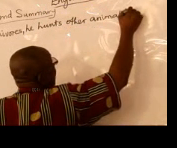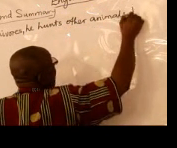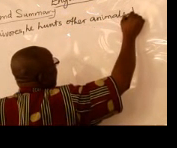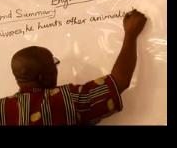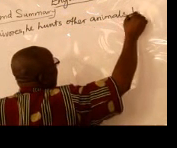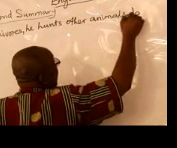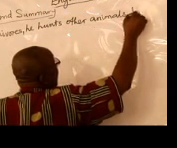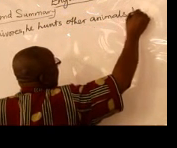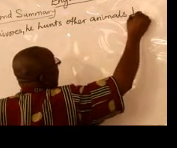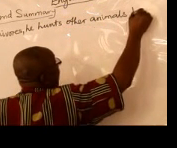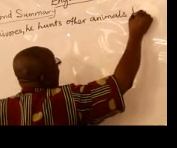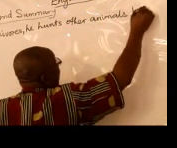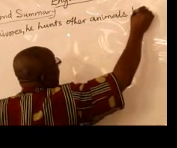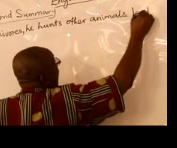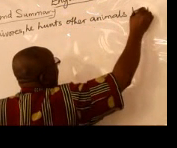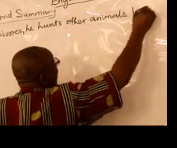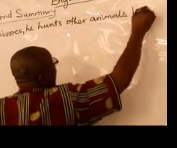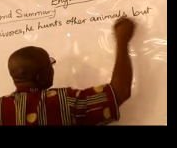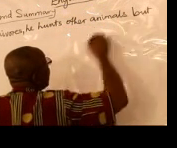but